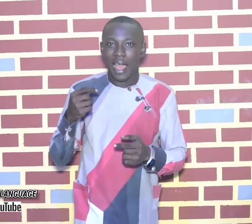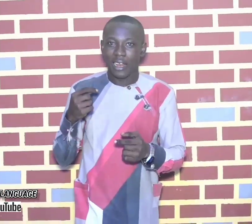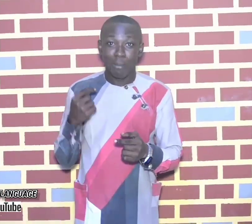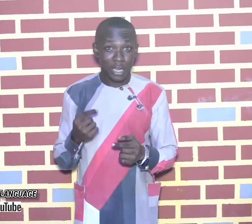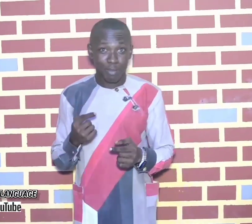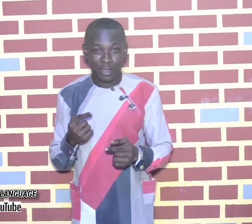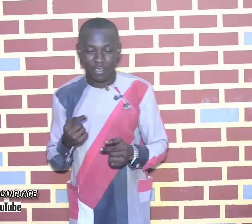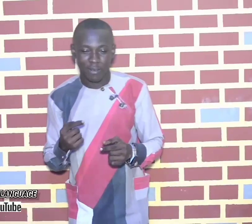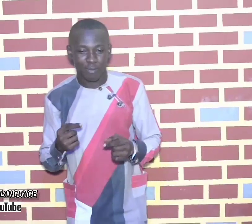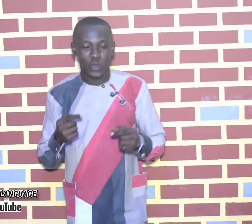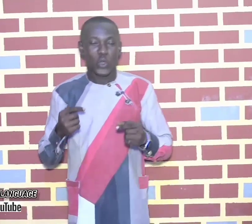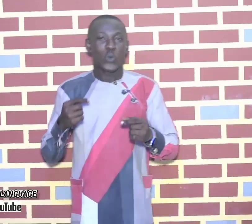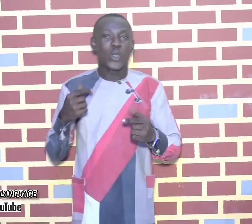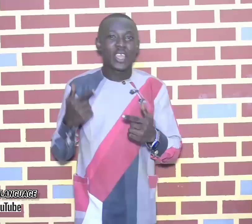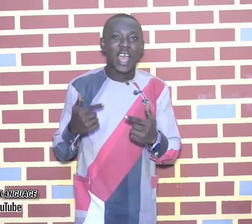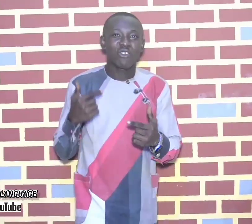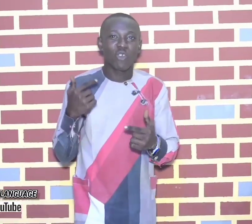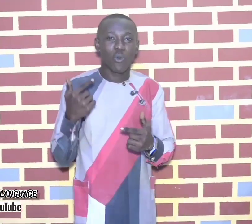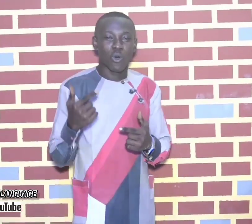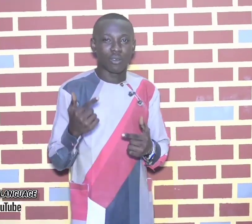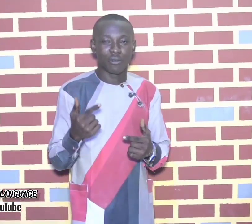Let me repeat. When you ask someone,